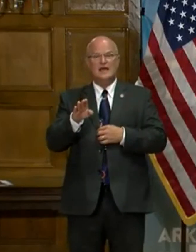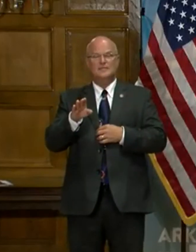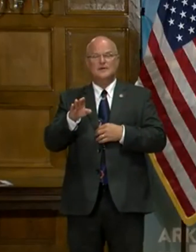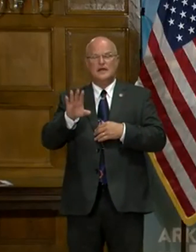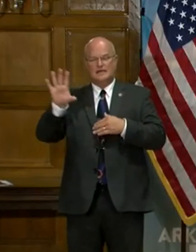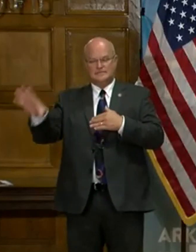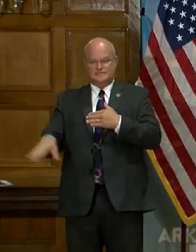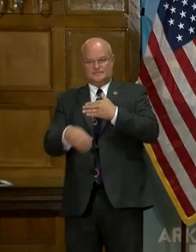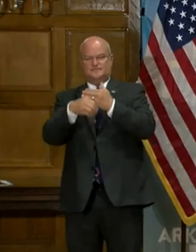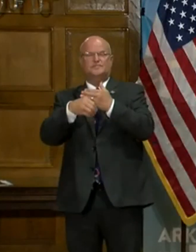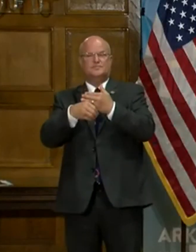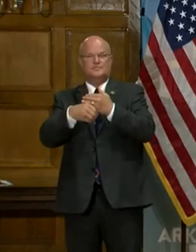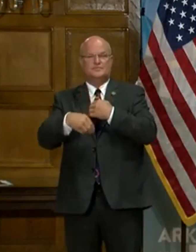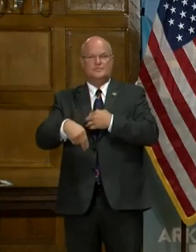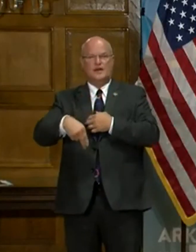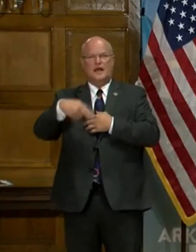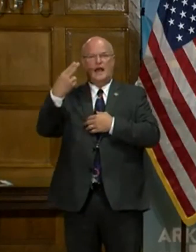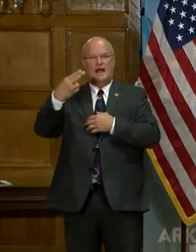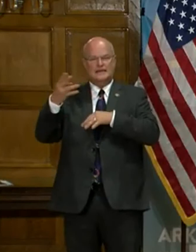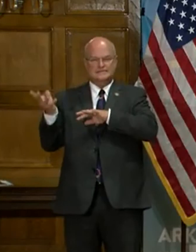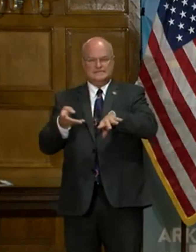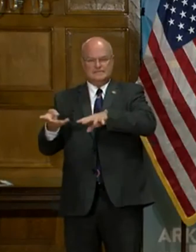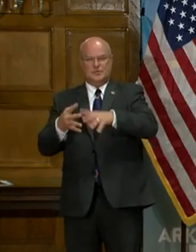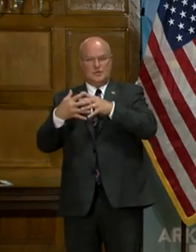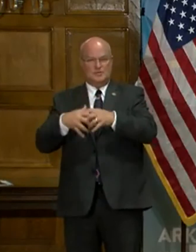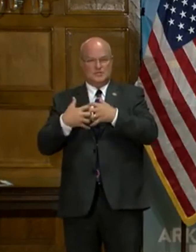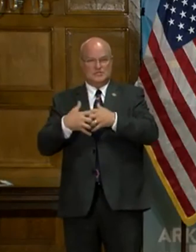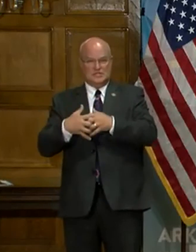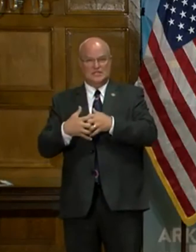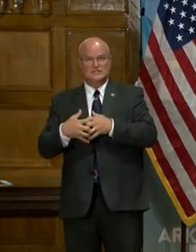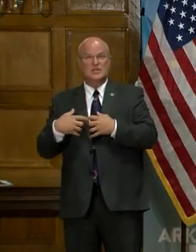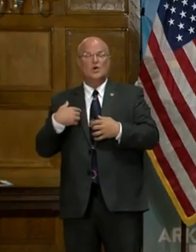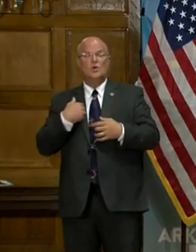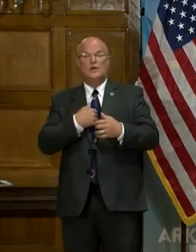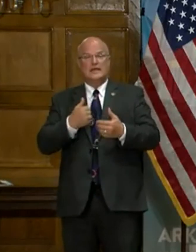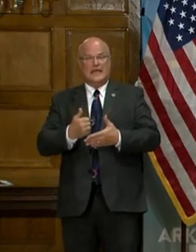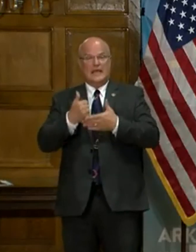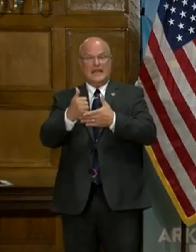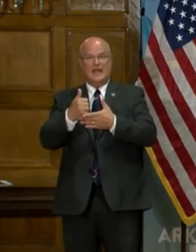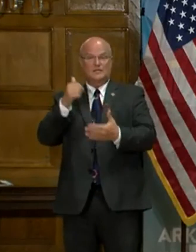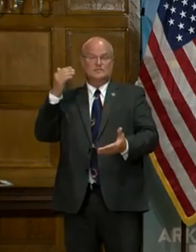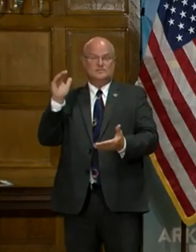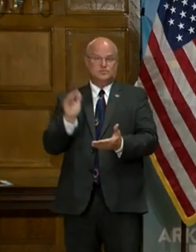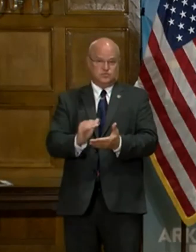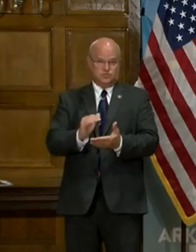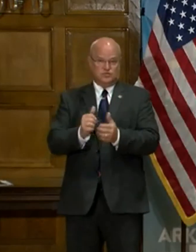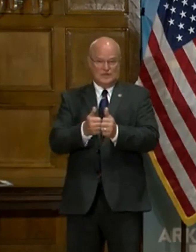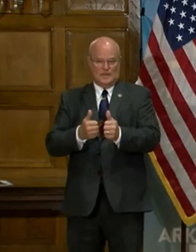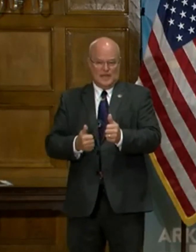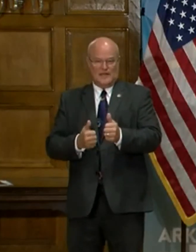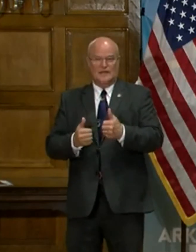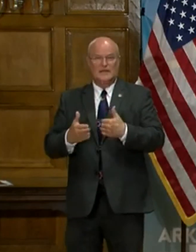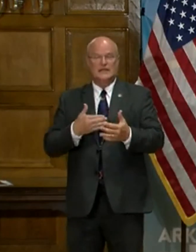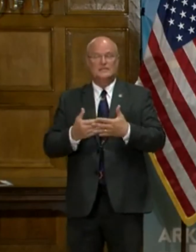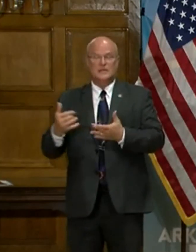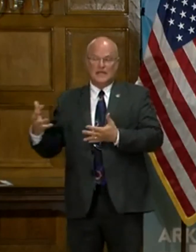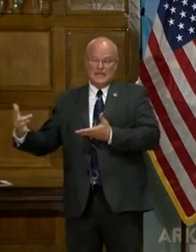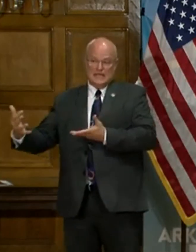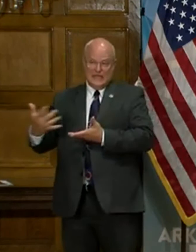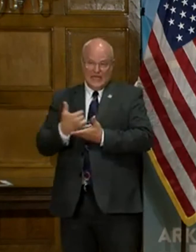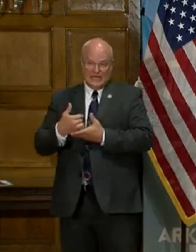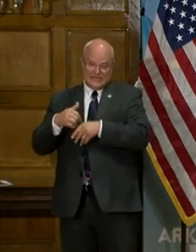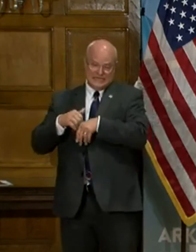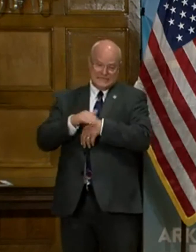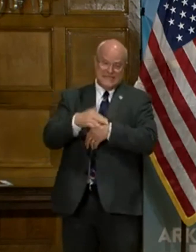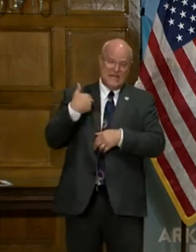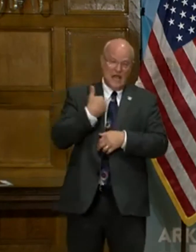a second high throughput machine, so we'll be able to pick up some of that slack. And whether it's them collecting the specimen